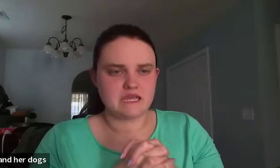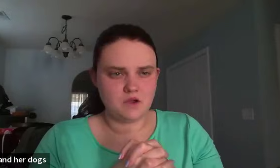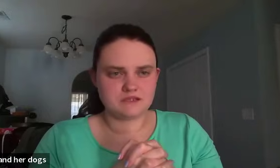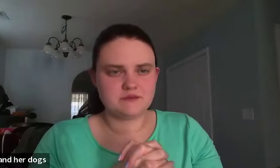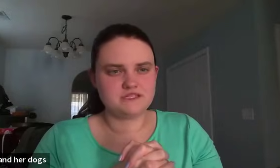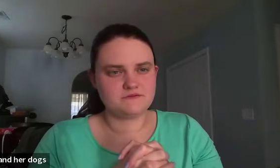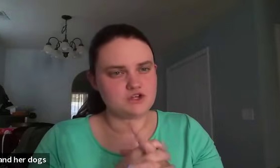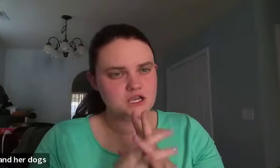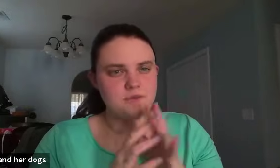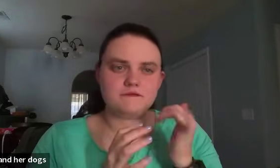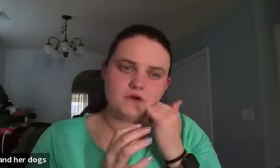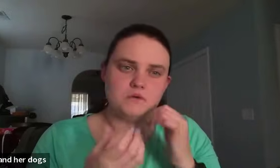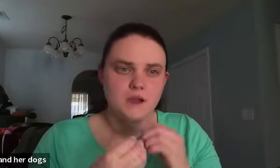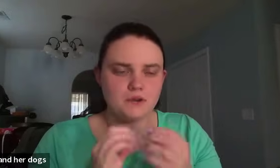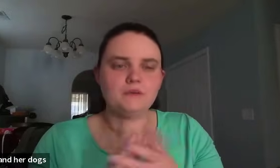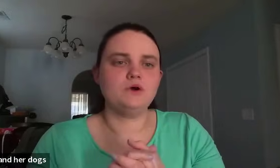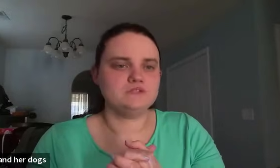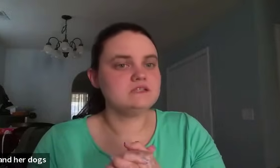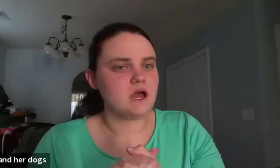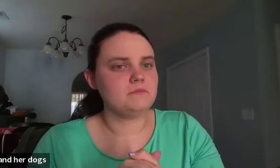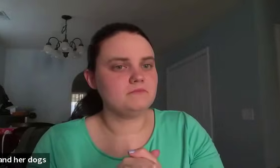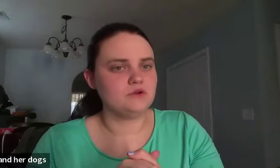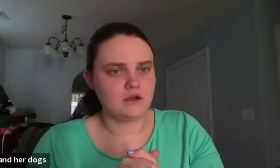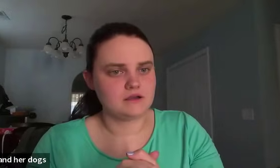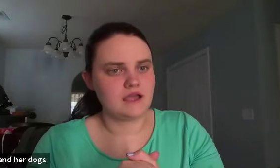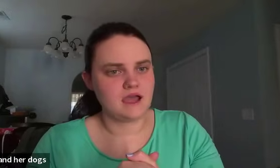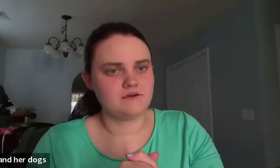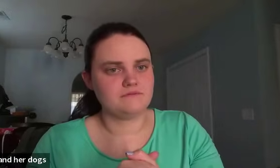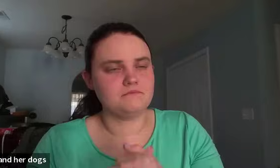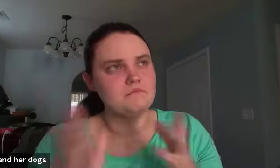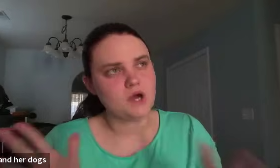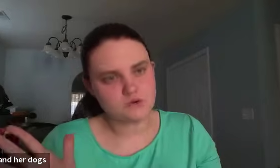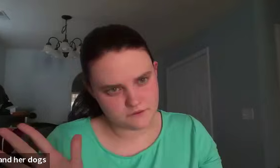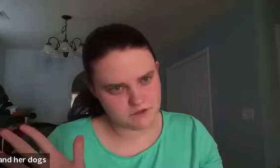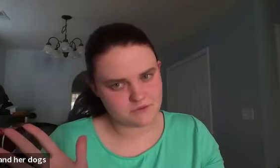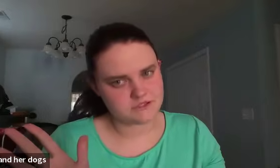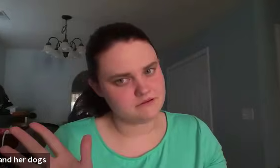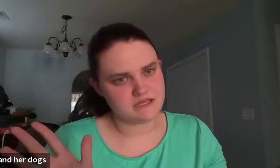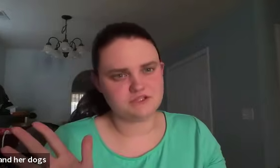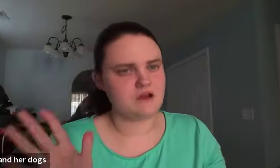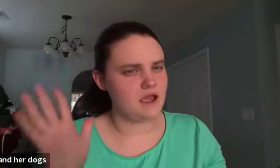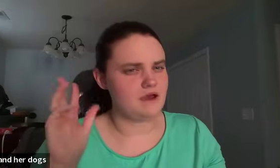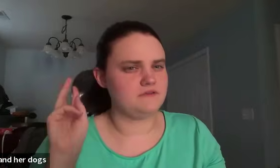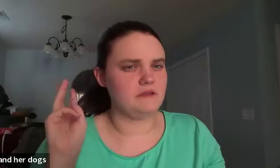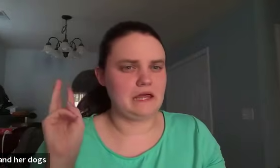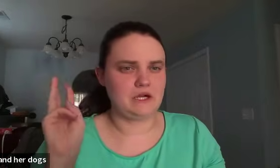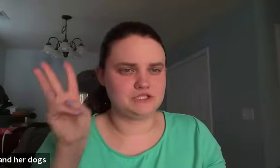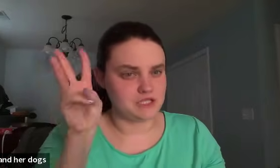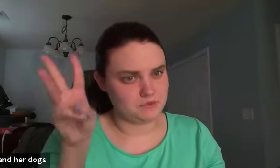same concept is if you're talking about a phone number, most of the time, you're not going to have, most phone numbers nowadays do not have the letters